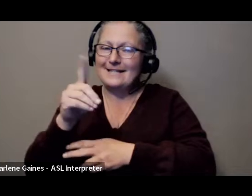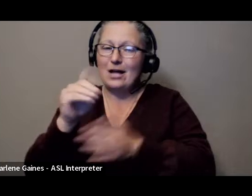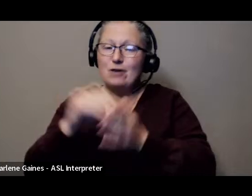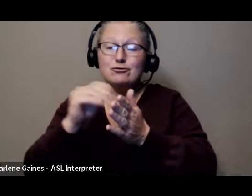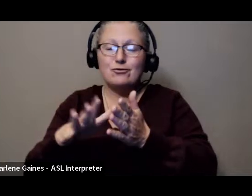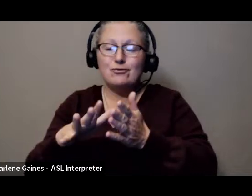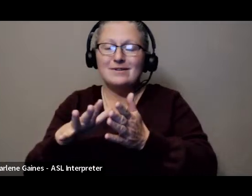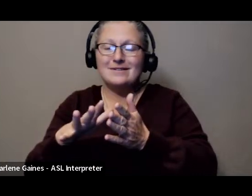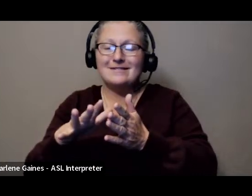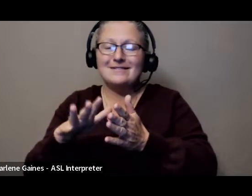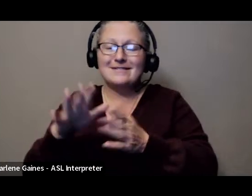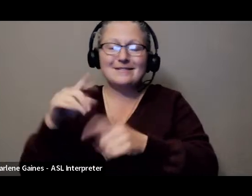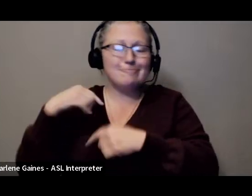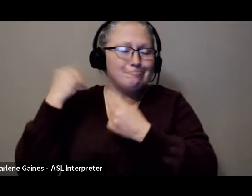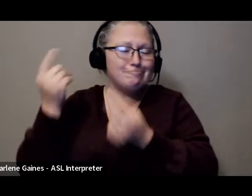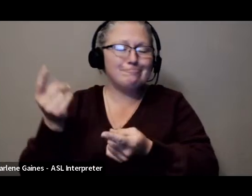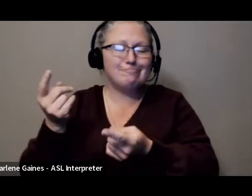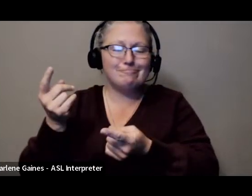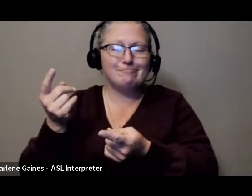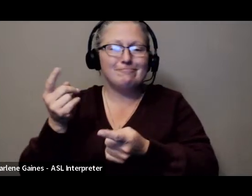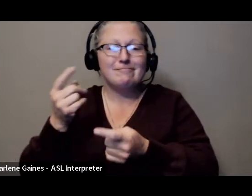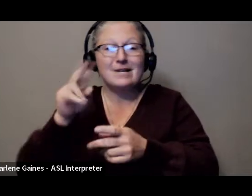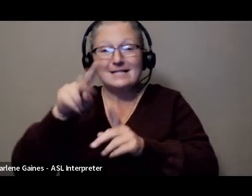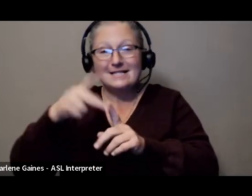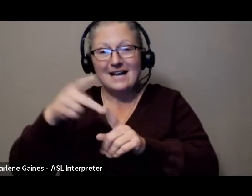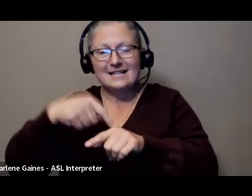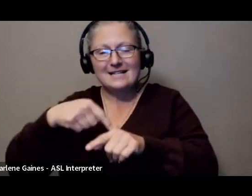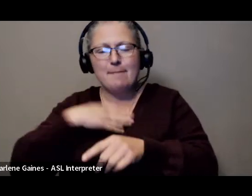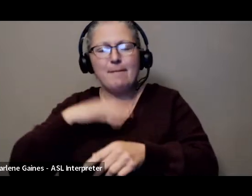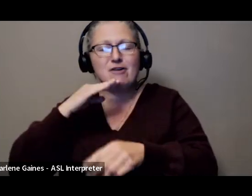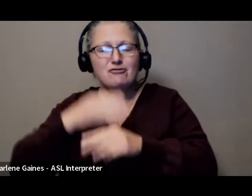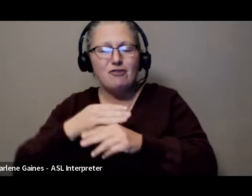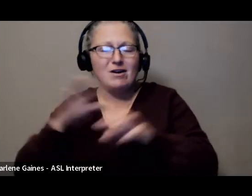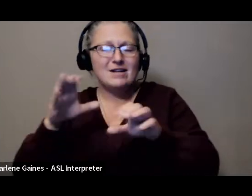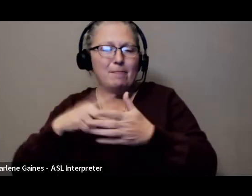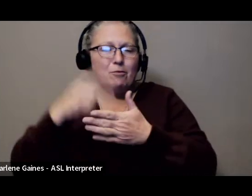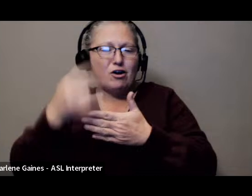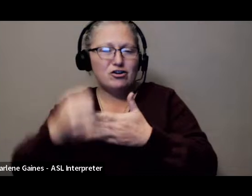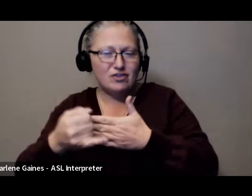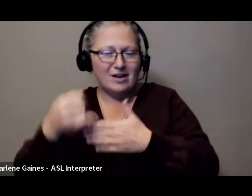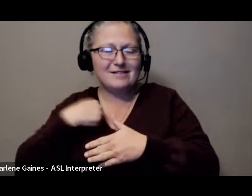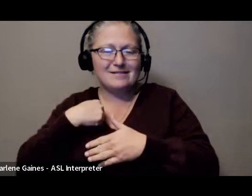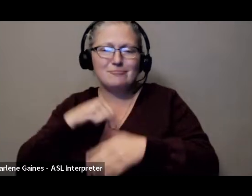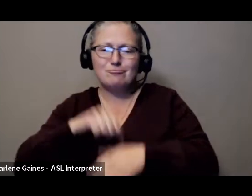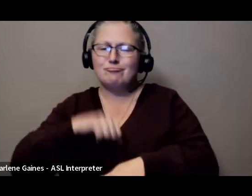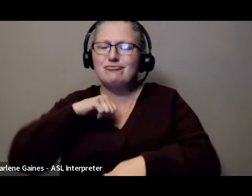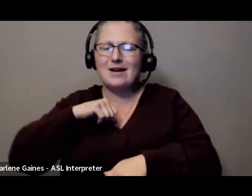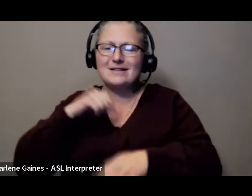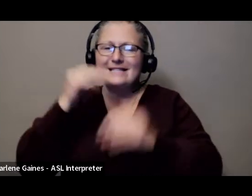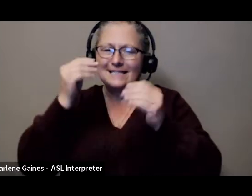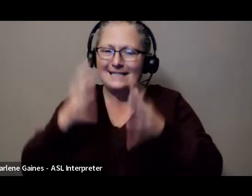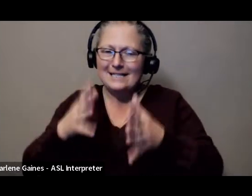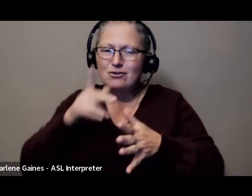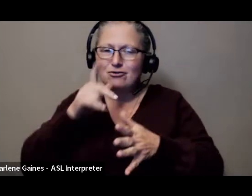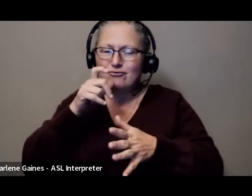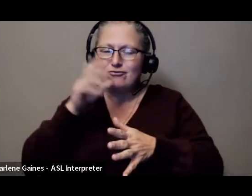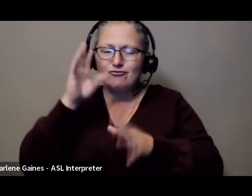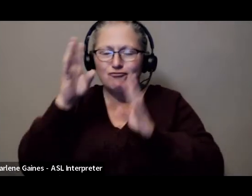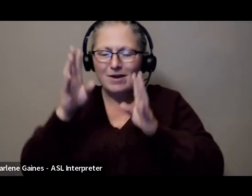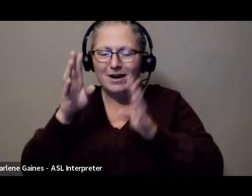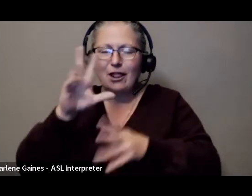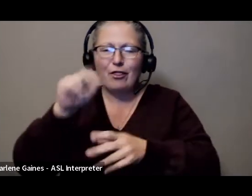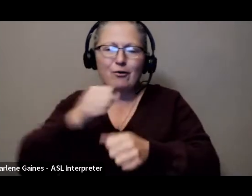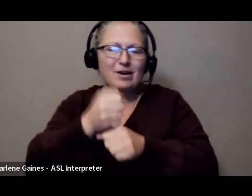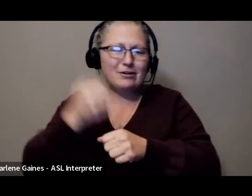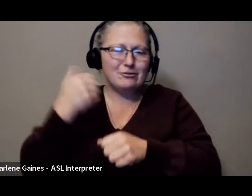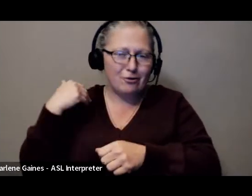students. This is the second time one of my daughters has done this project, and I've been so impressed with the teachers who created it 30 years